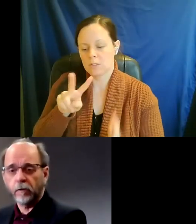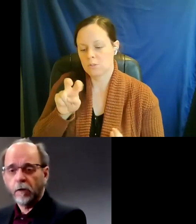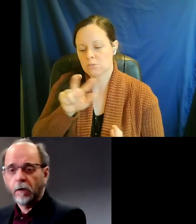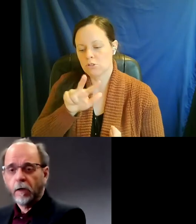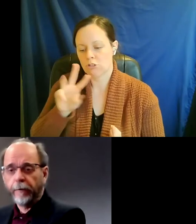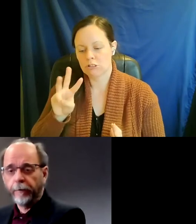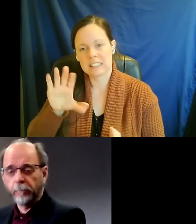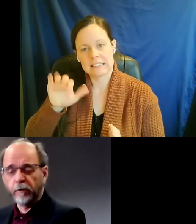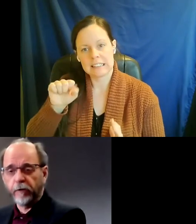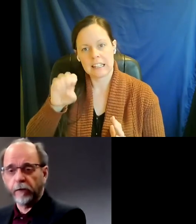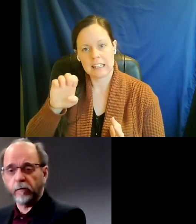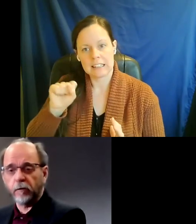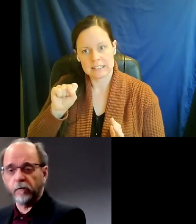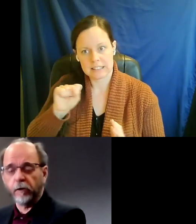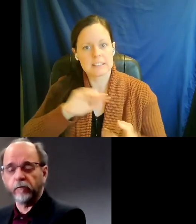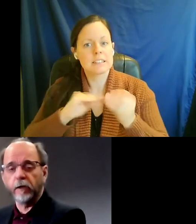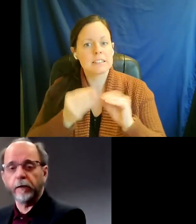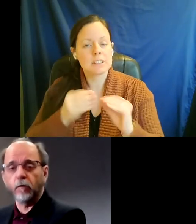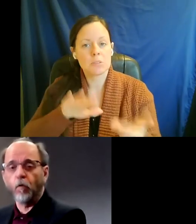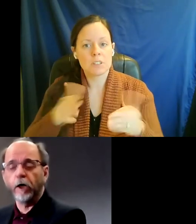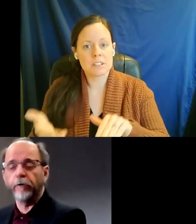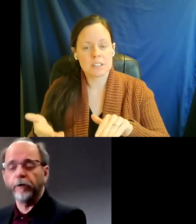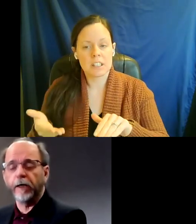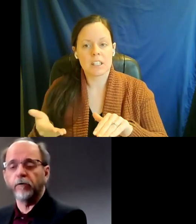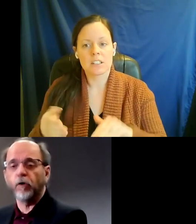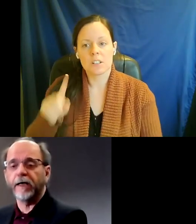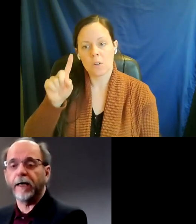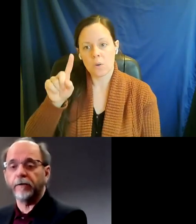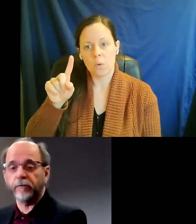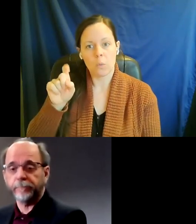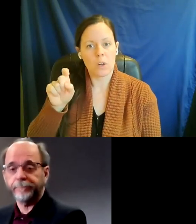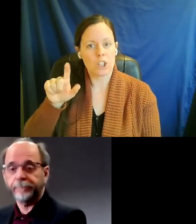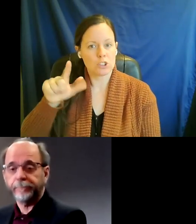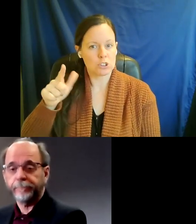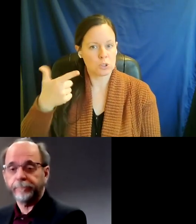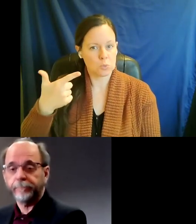13,236, and the number of deaths is listed at 128.